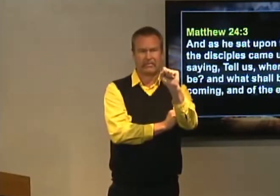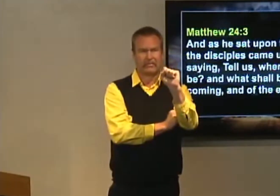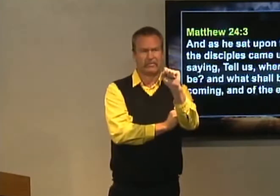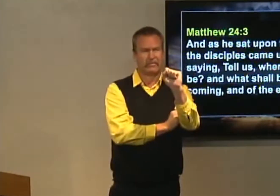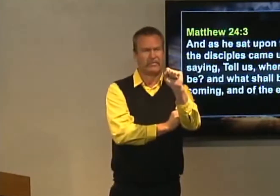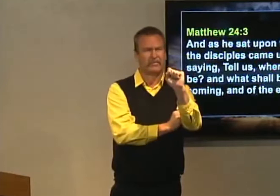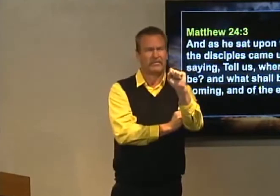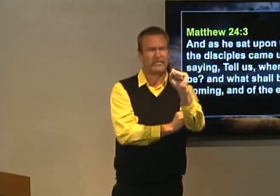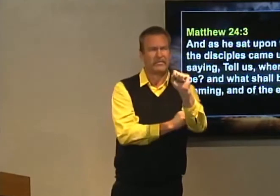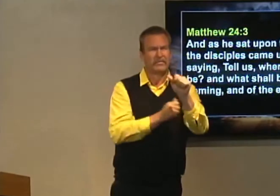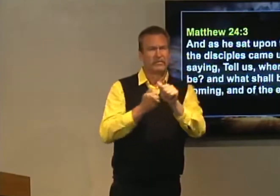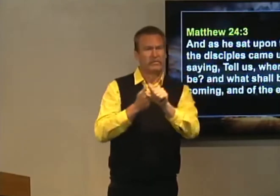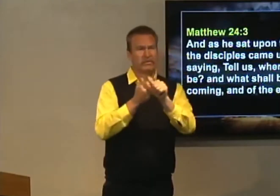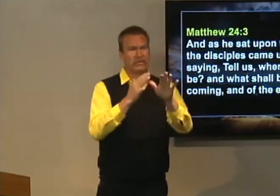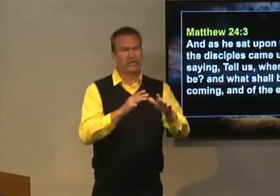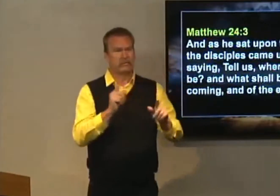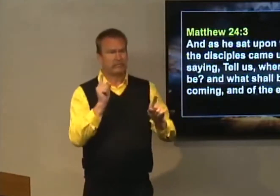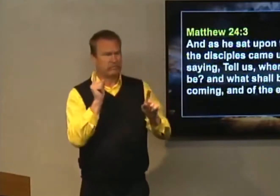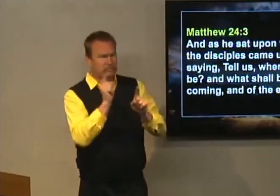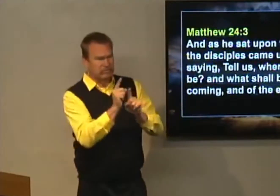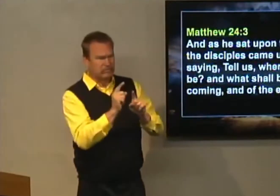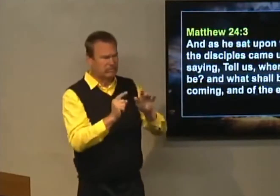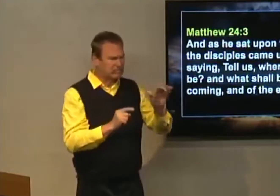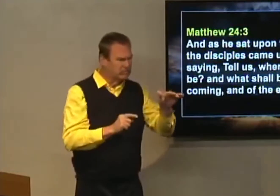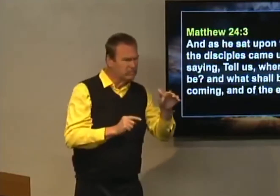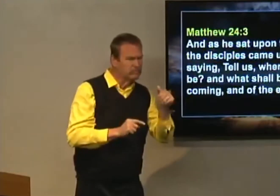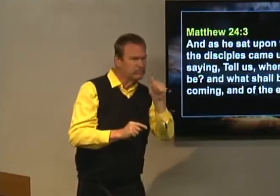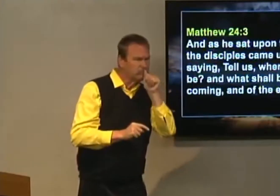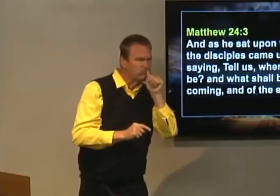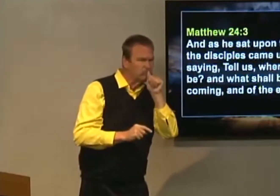Olives. And his disciples came to him privately,